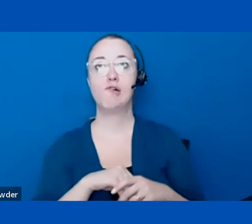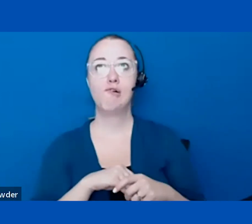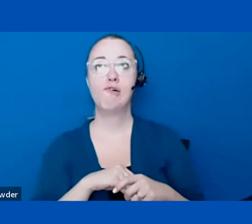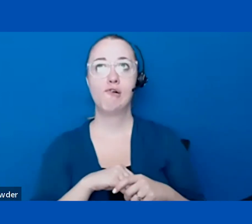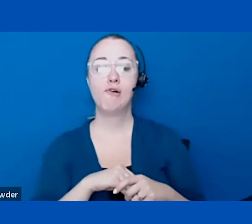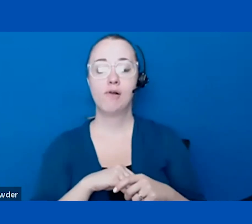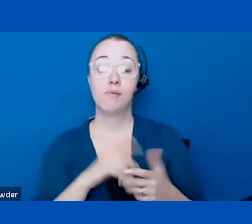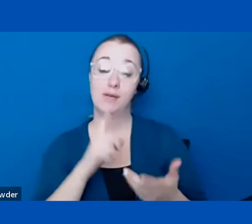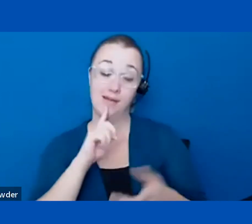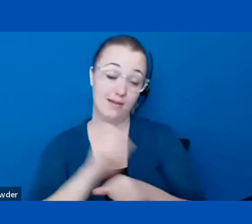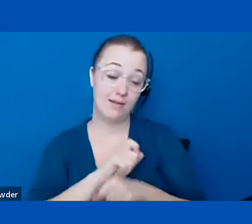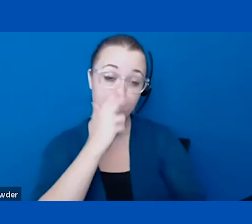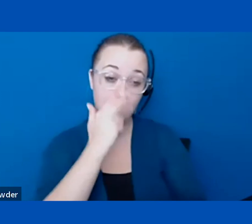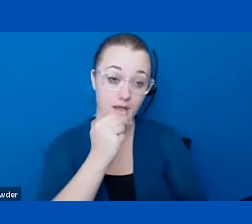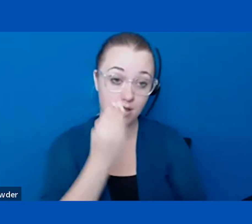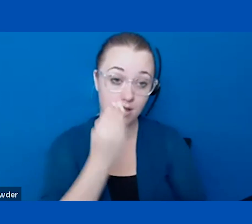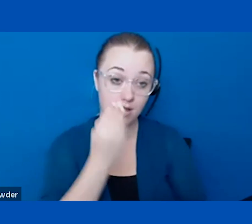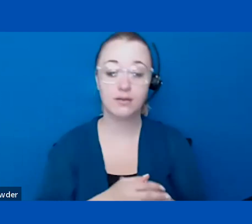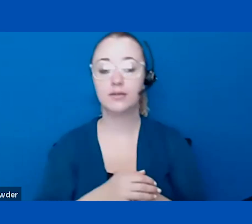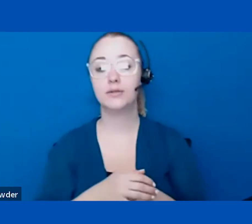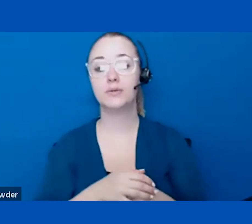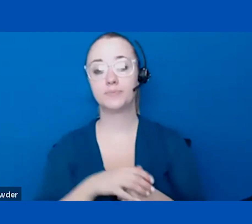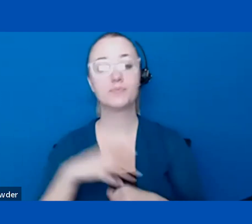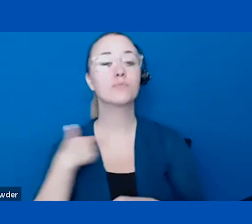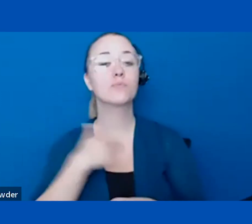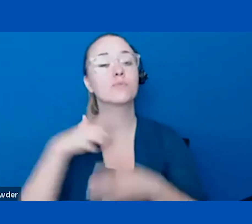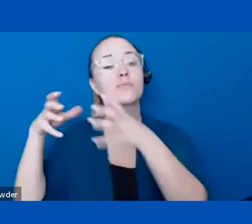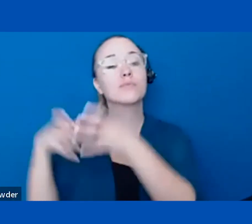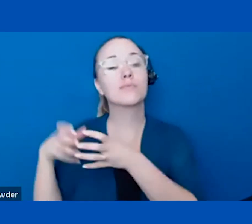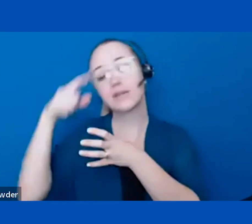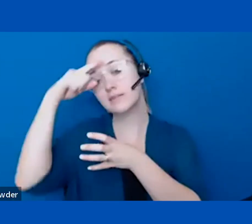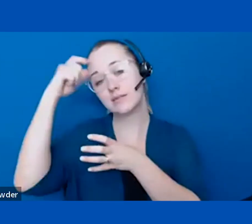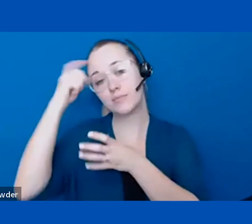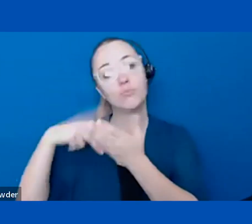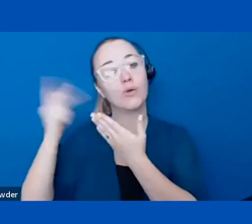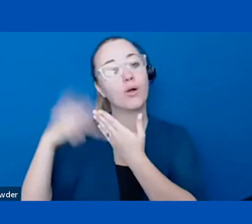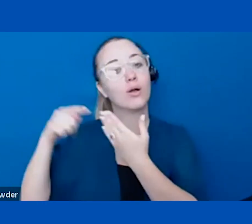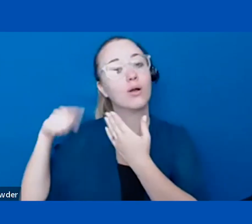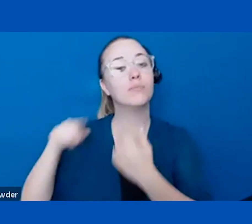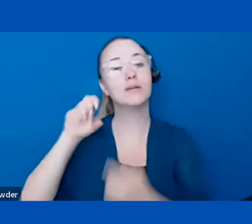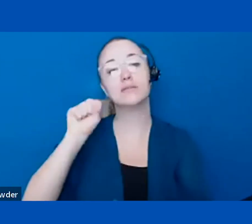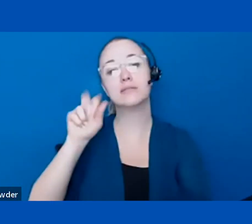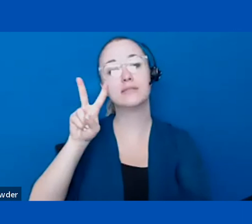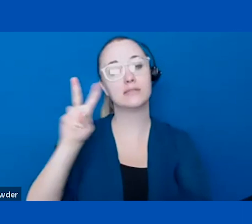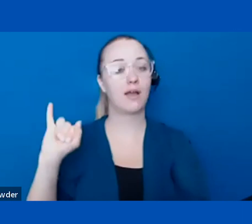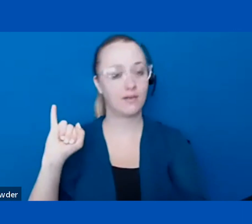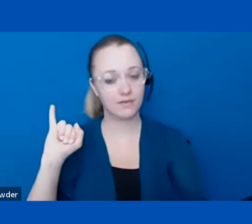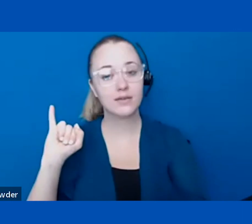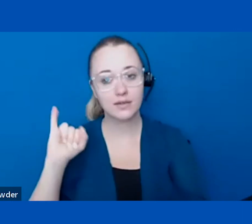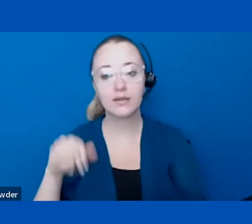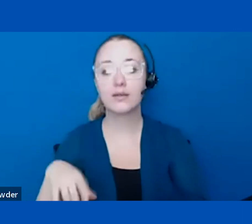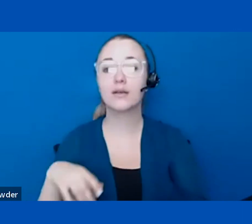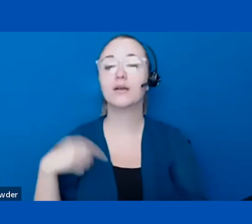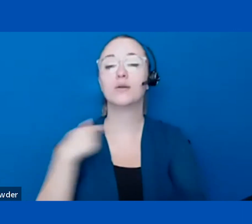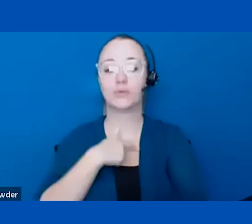actually funny. We were doing a summer program at Savvy, and we were working,